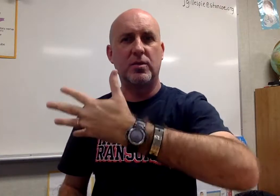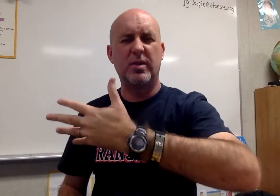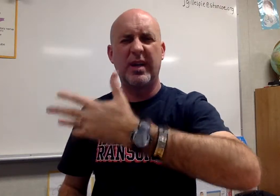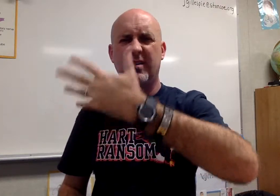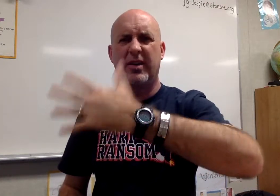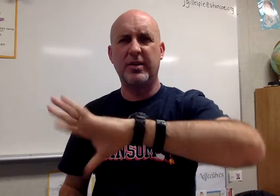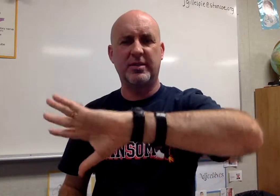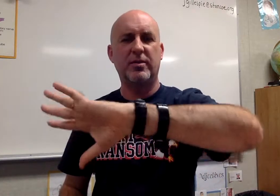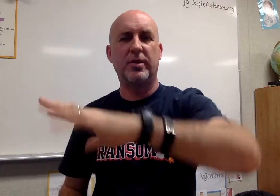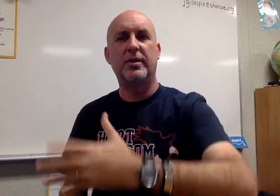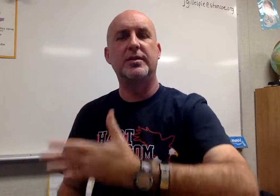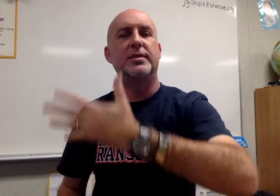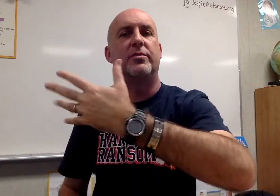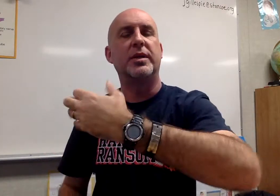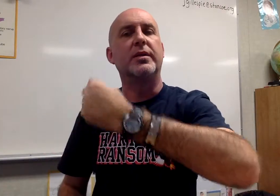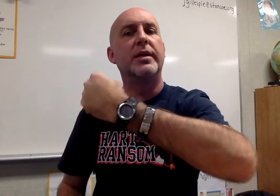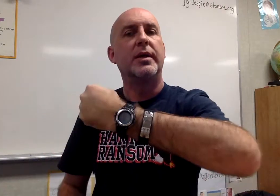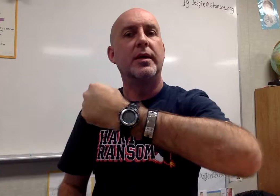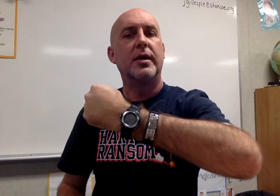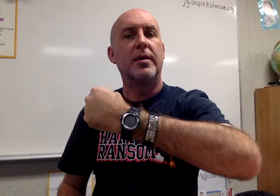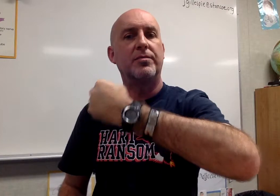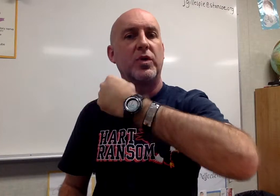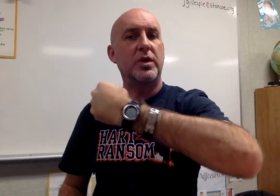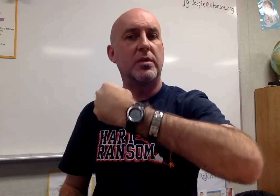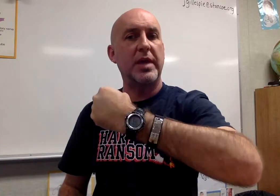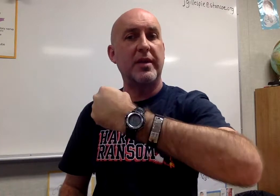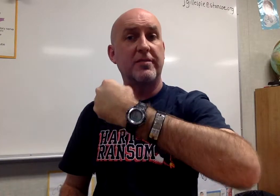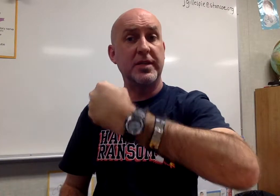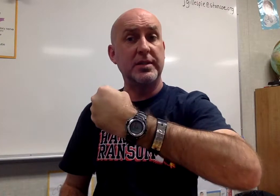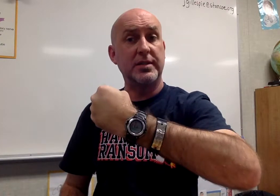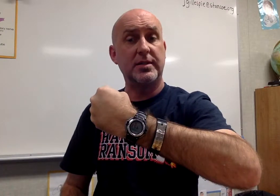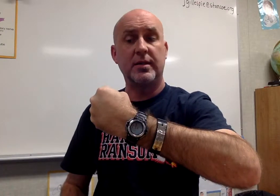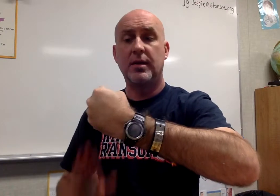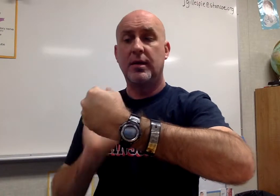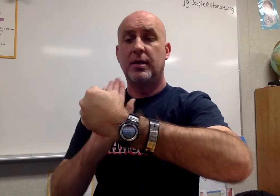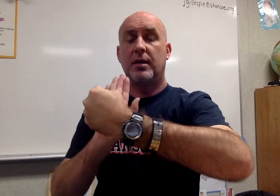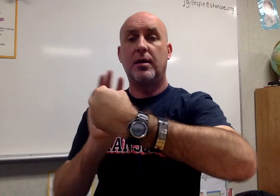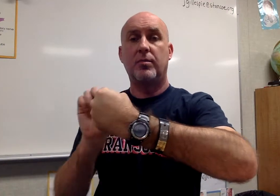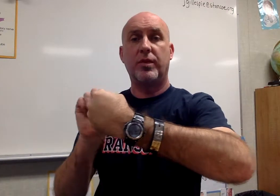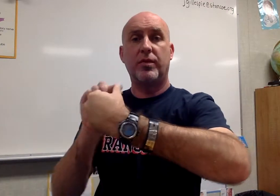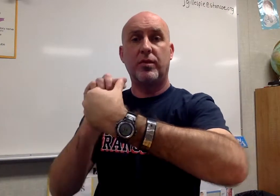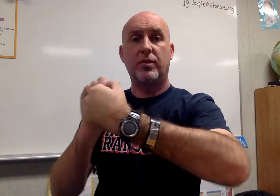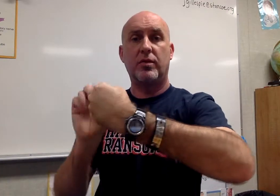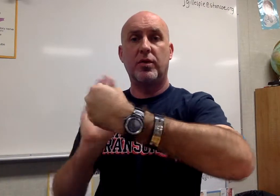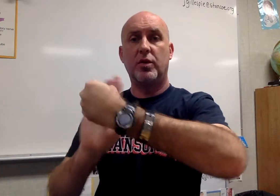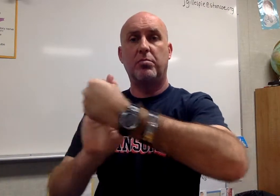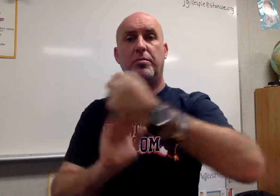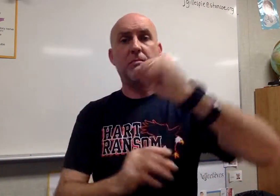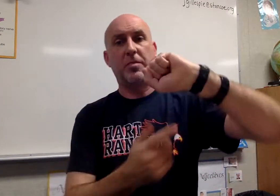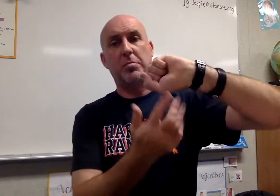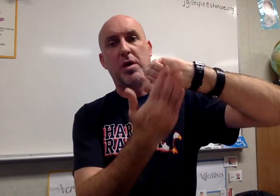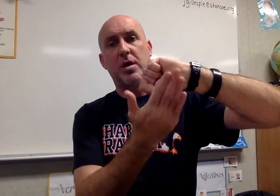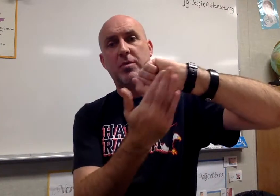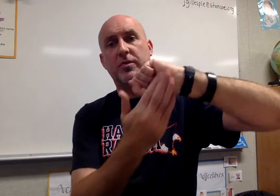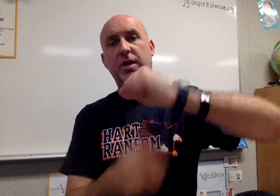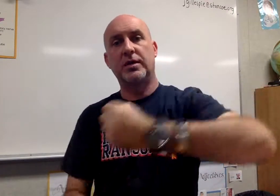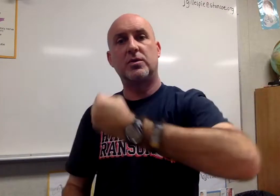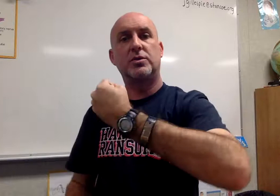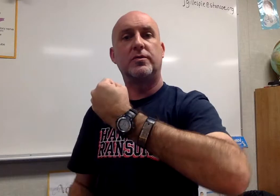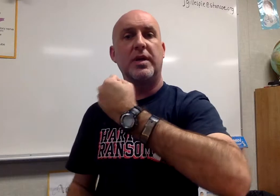I don't know how I started wearing all this stuff, but you're going to make a fist with the palm of your hand towards your